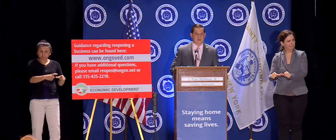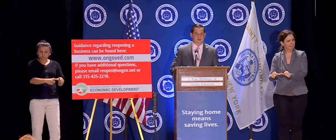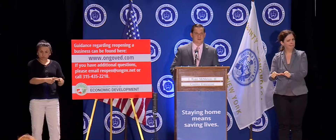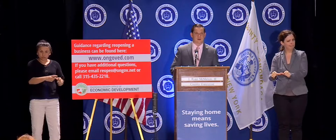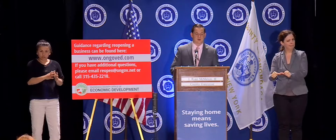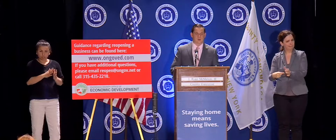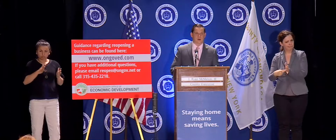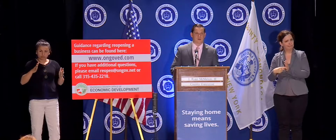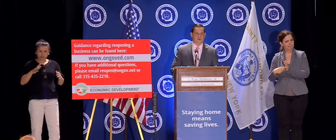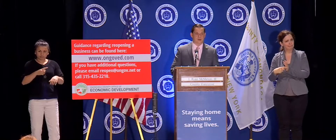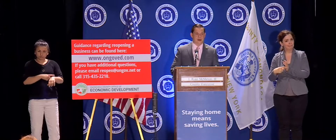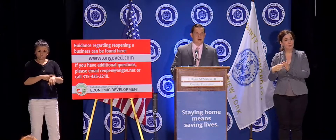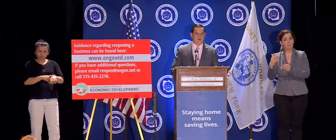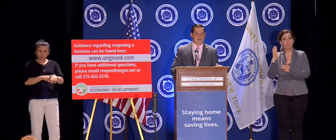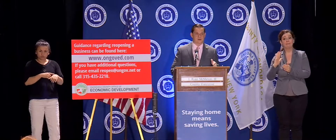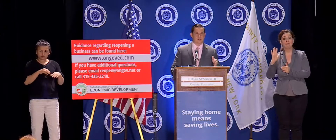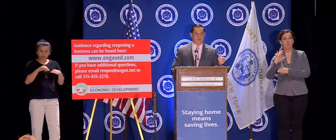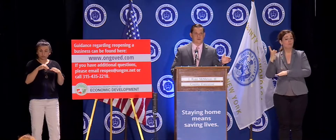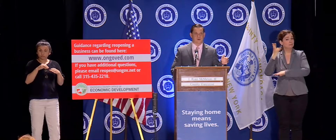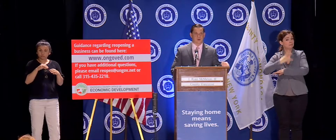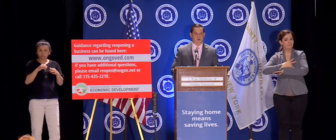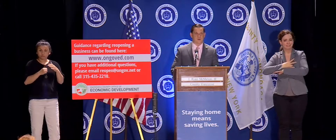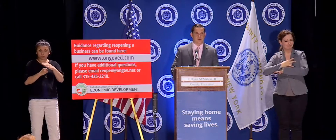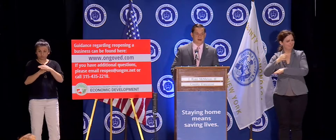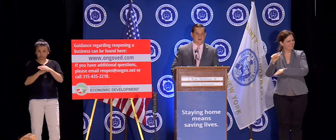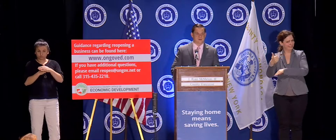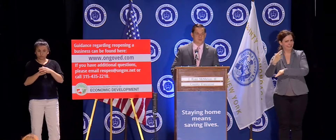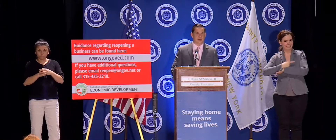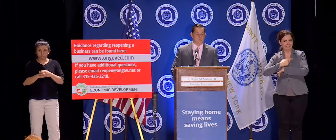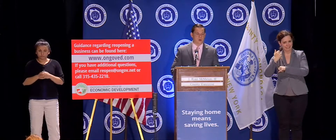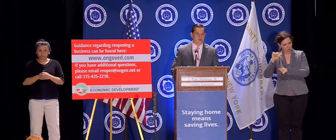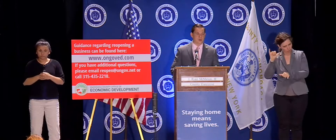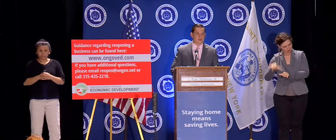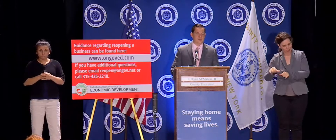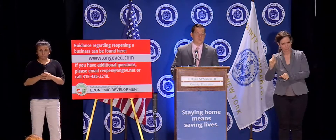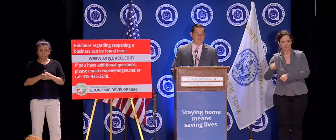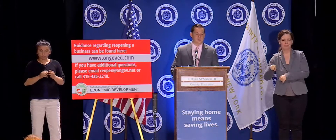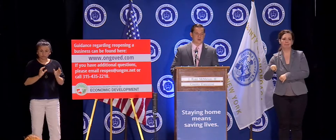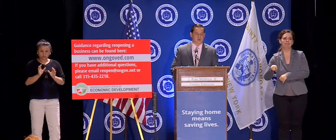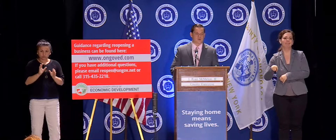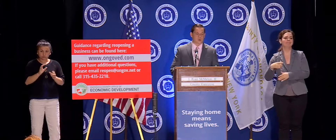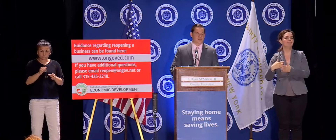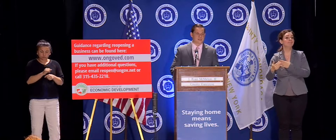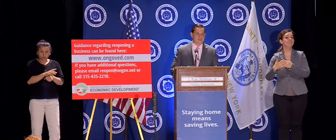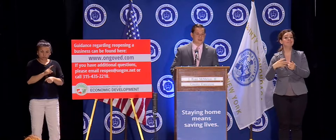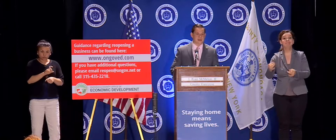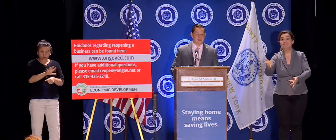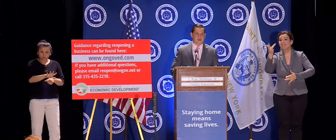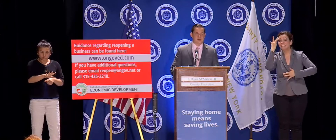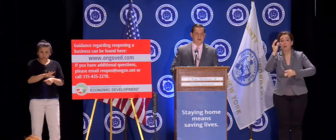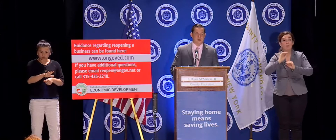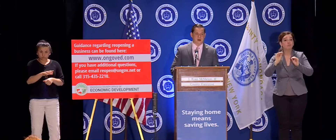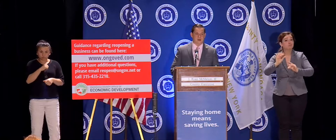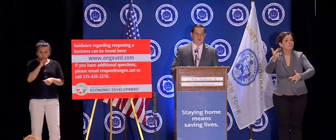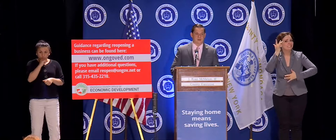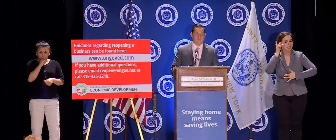be considered a recovery out of isolation if you're COVID positive, no matter what your age is.